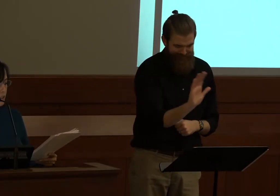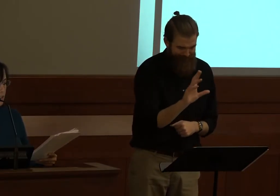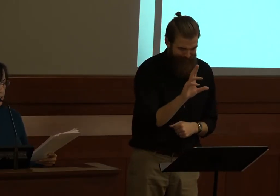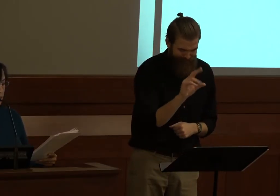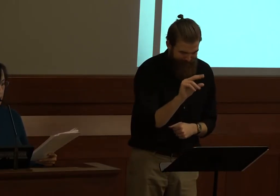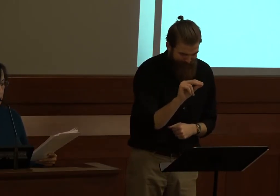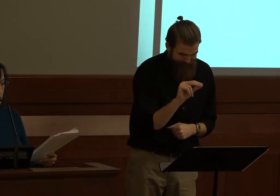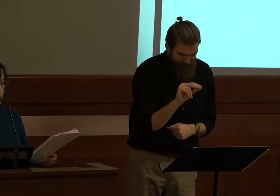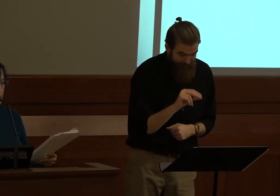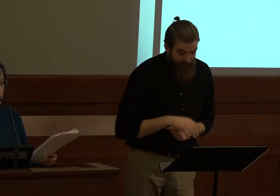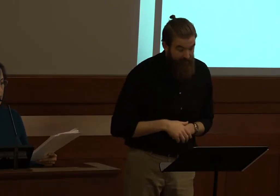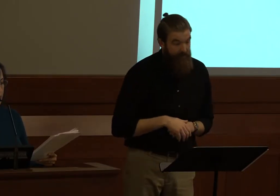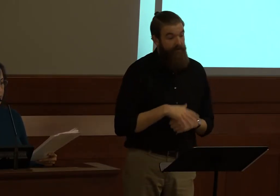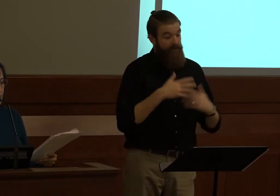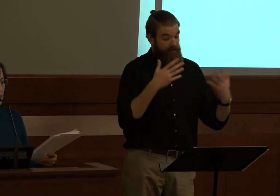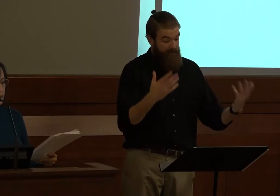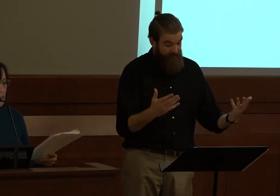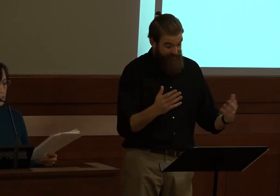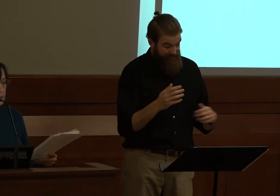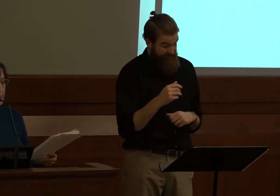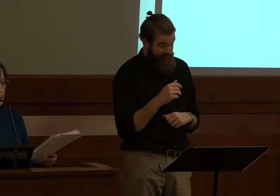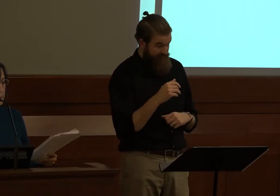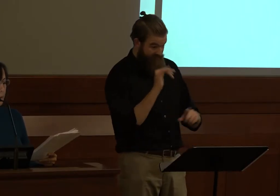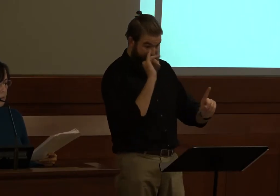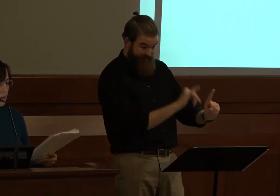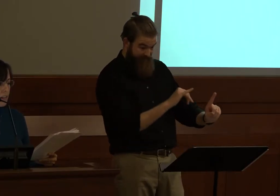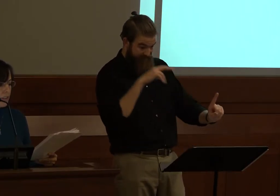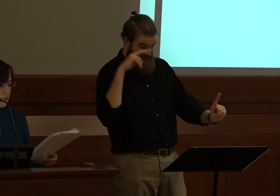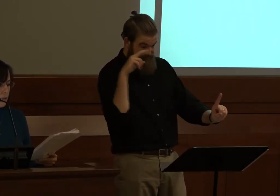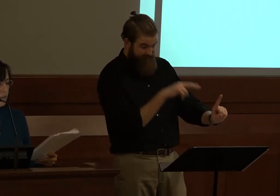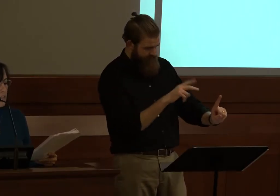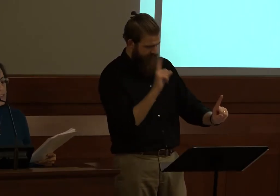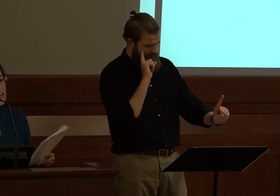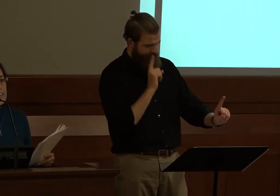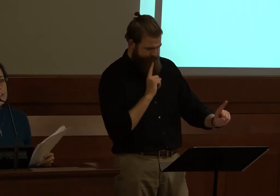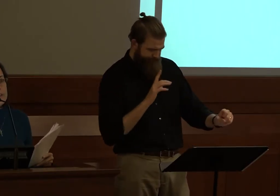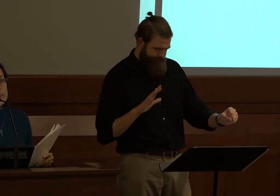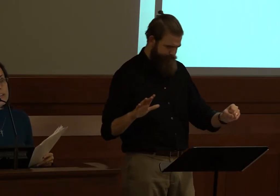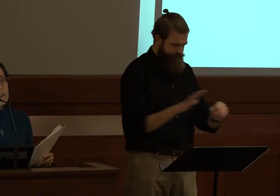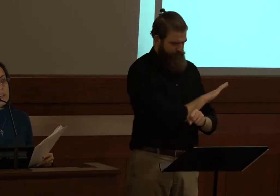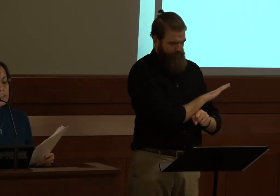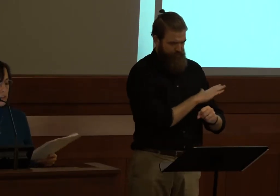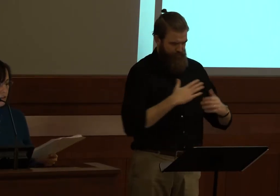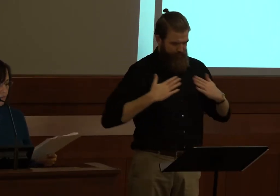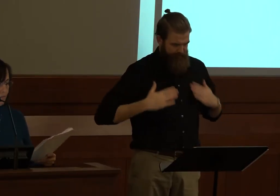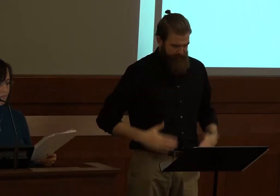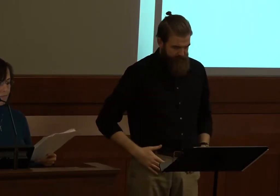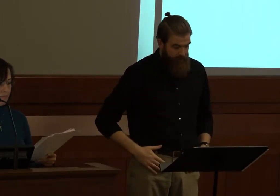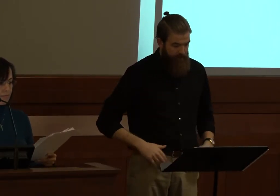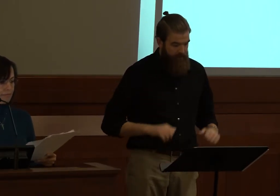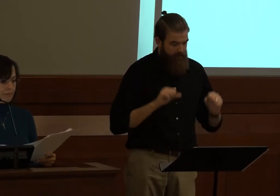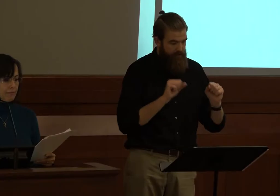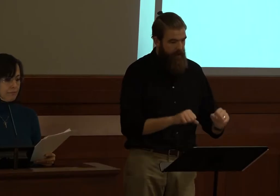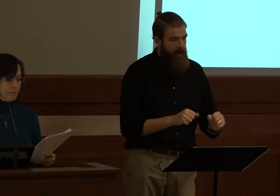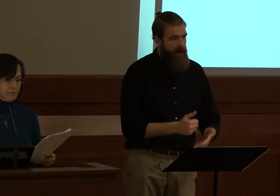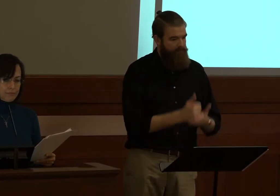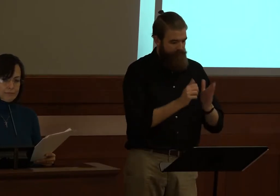the fullest sense of the word, has rightly been a primary concern of deaf Catholic history and heritage.